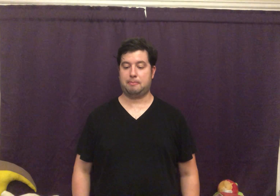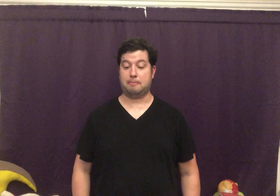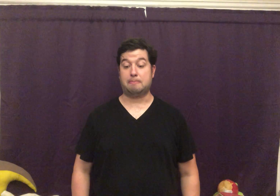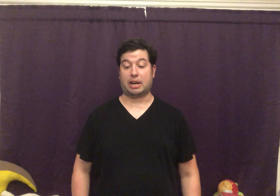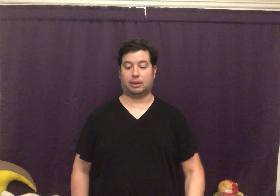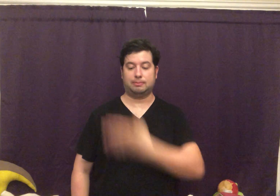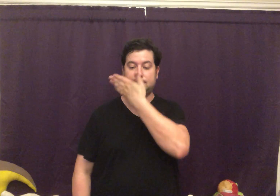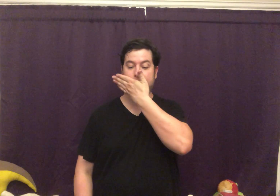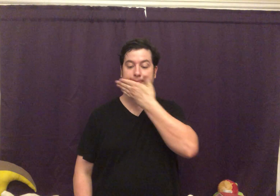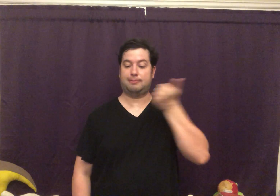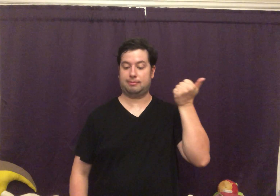Better.